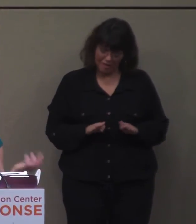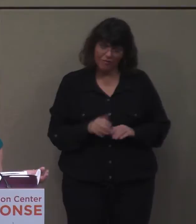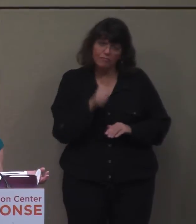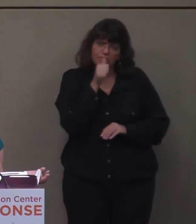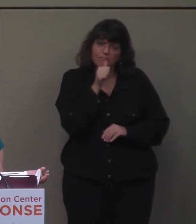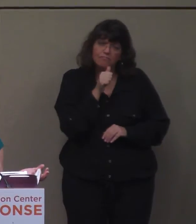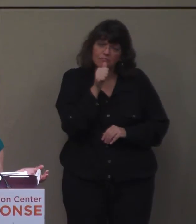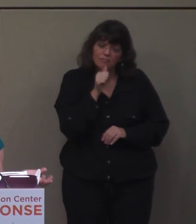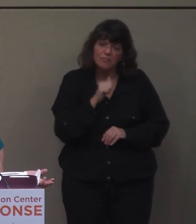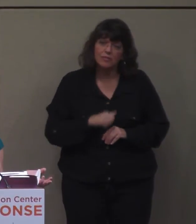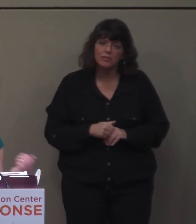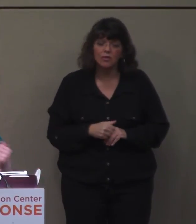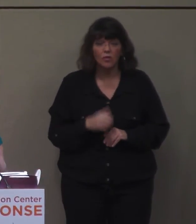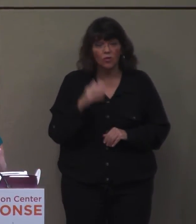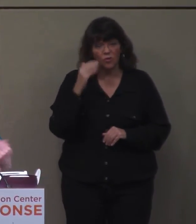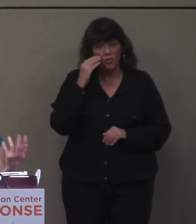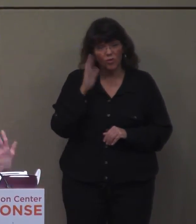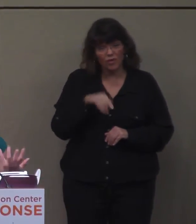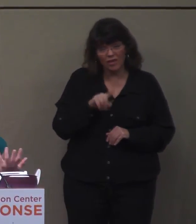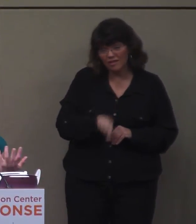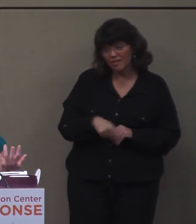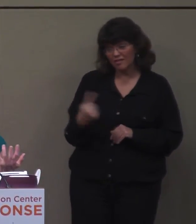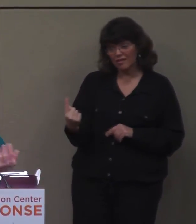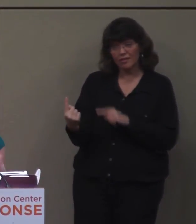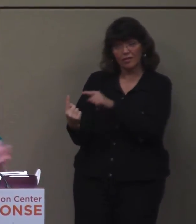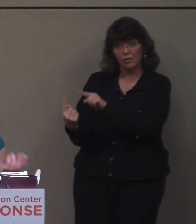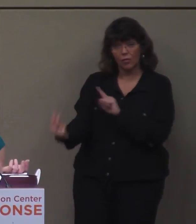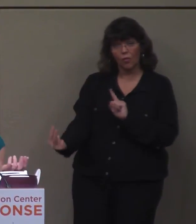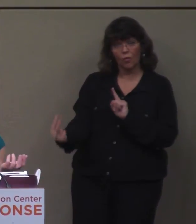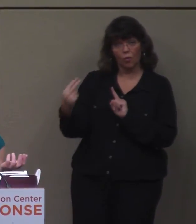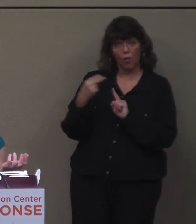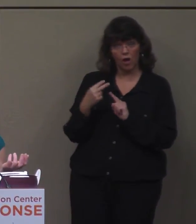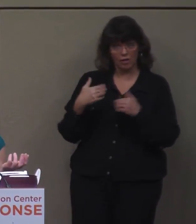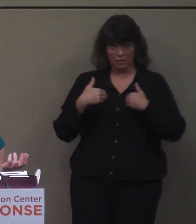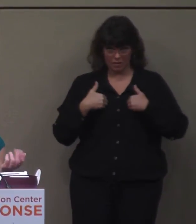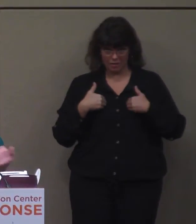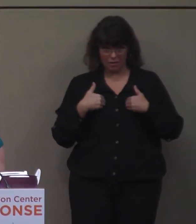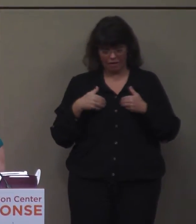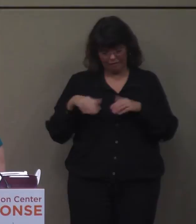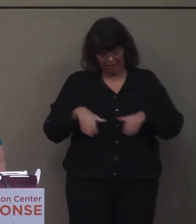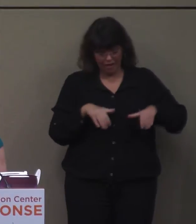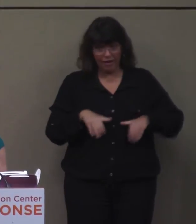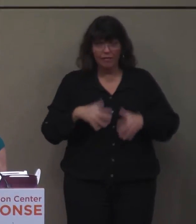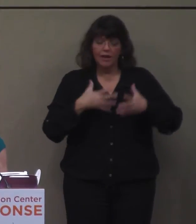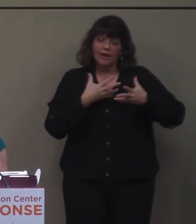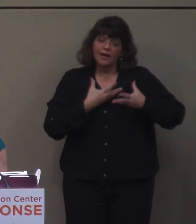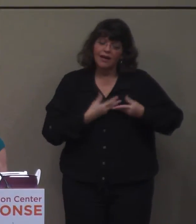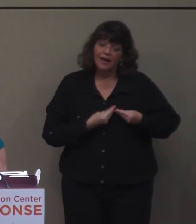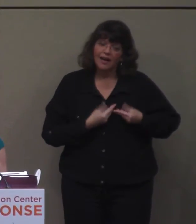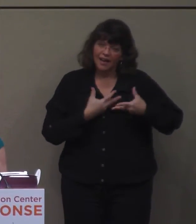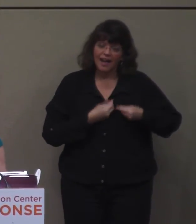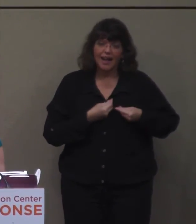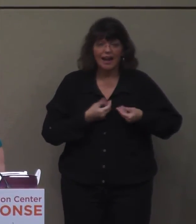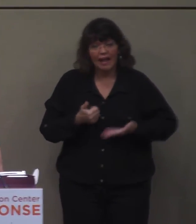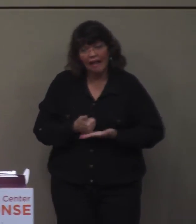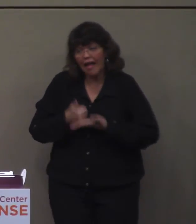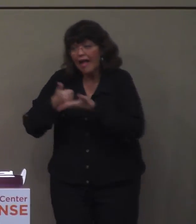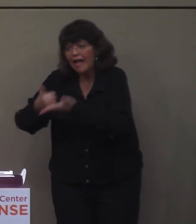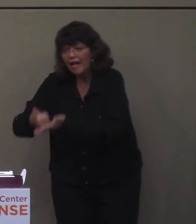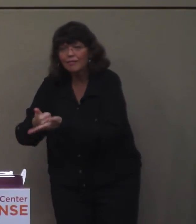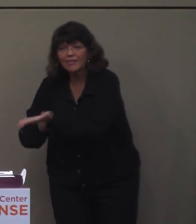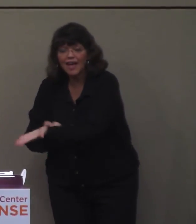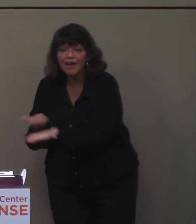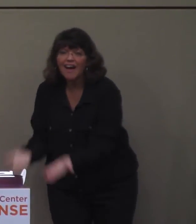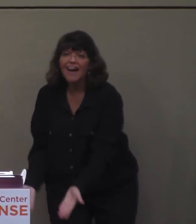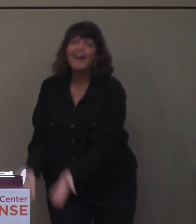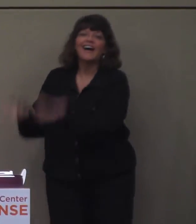in kindness to some people, just others watching us be kind helps elevate their mood. And I think at a time like this, it's really important